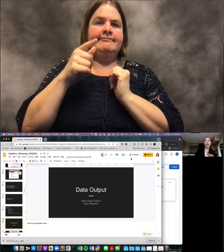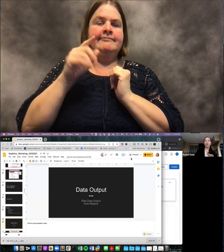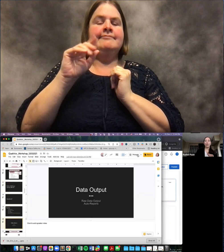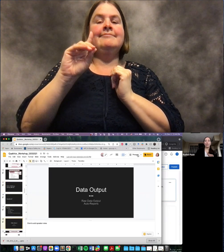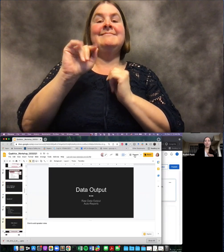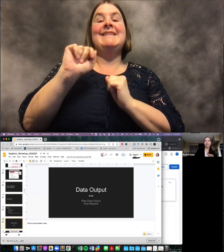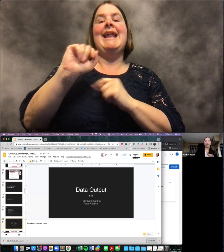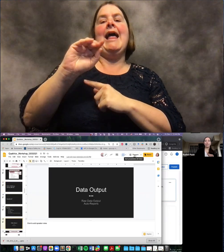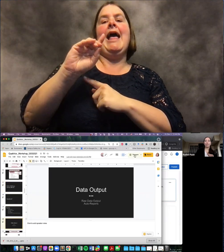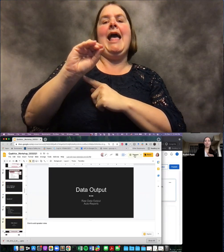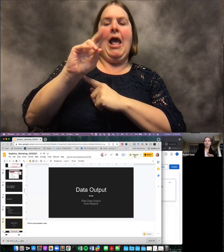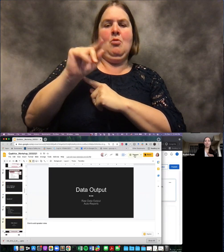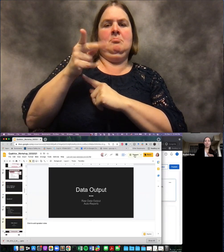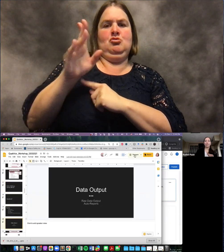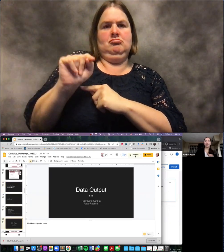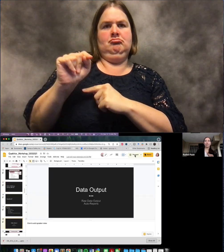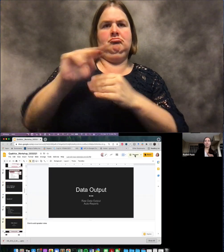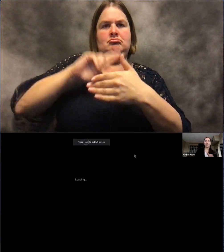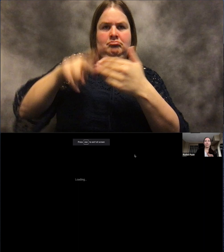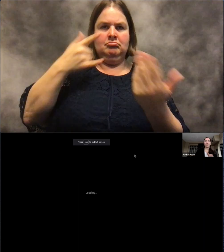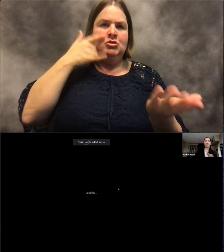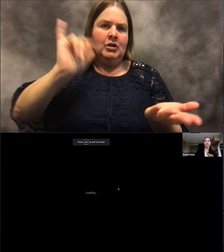data output.